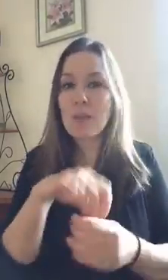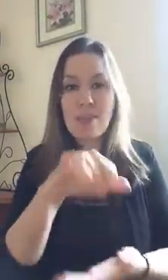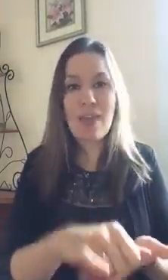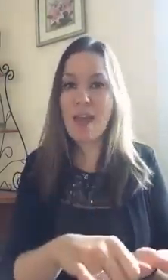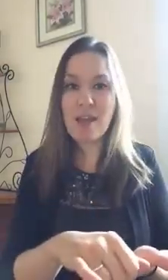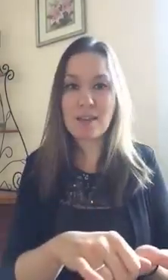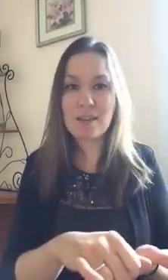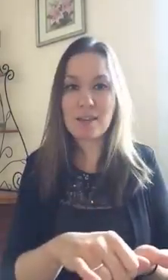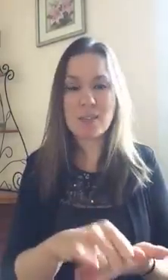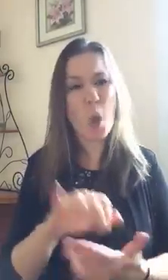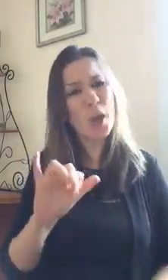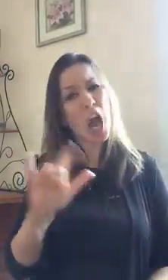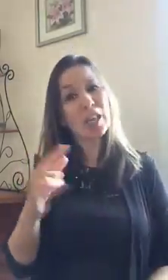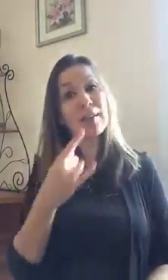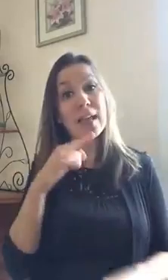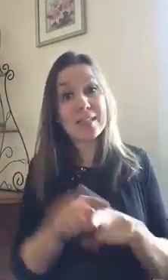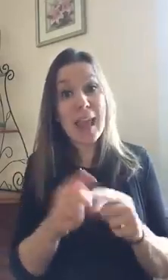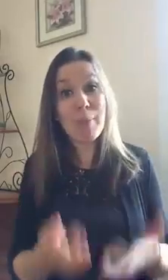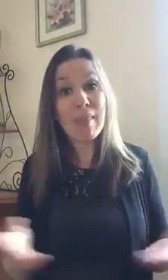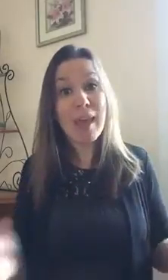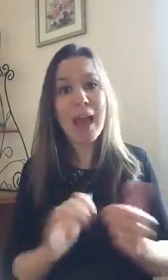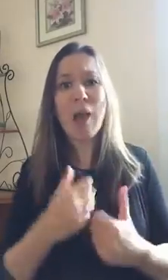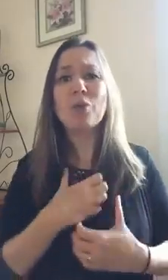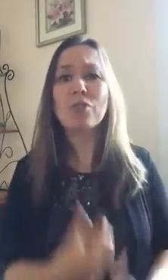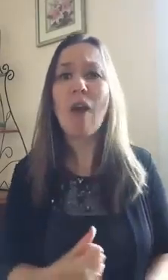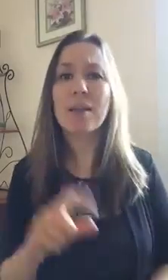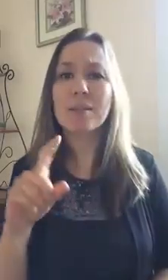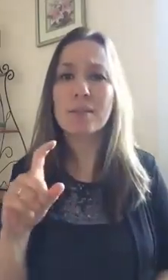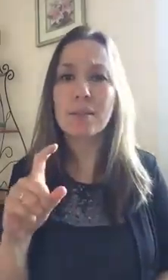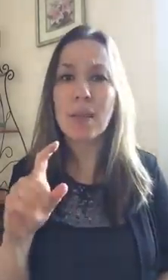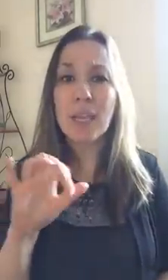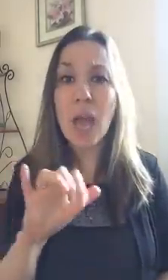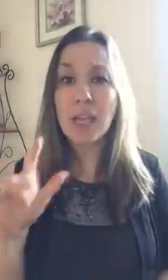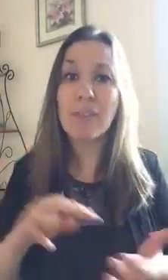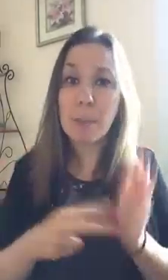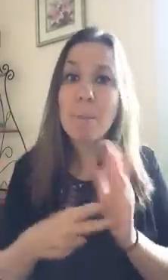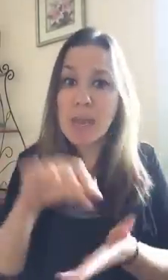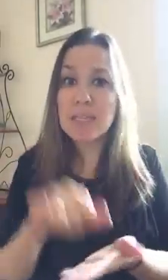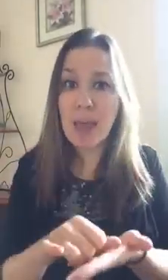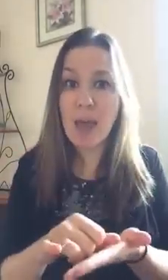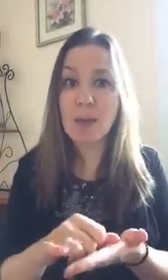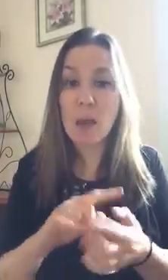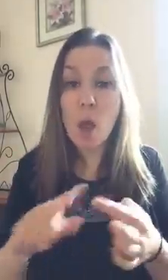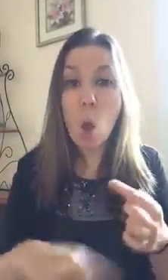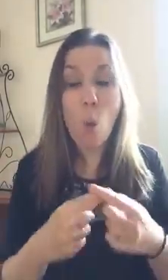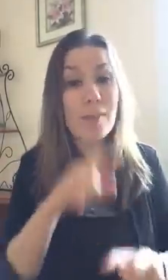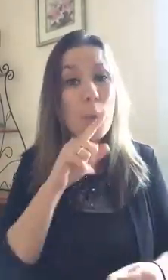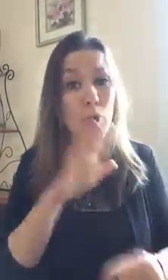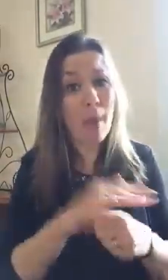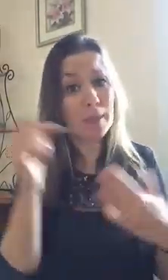How can you trust that Young Living means what they say when they tell you and they promise you all of these things and all of this